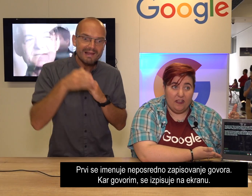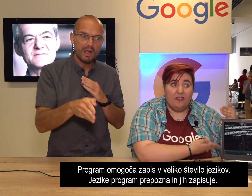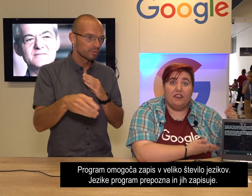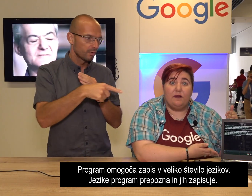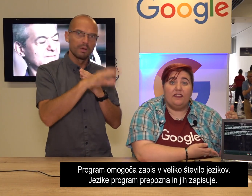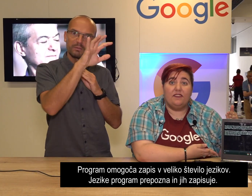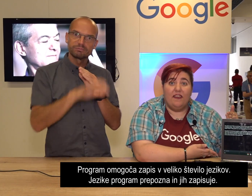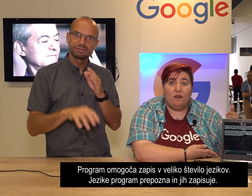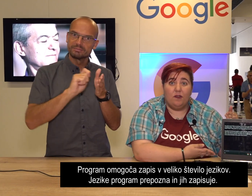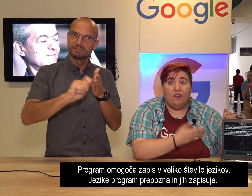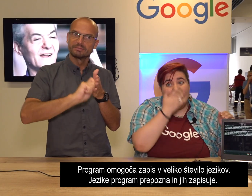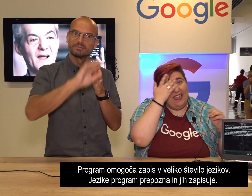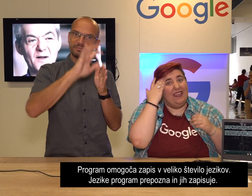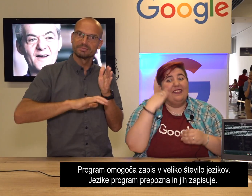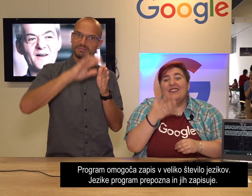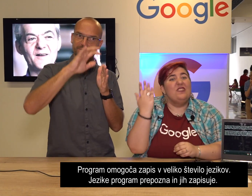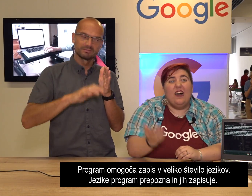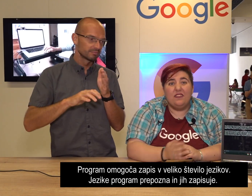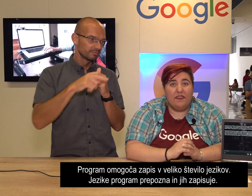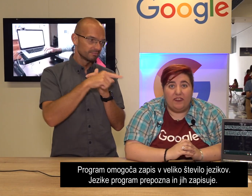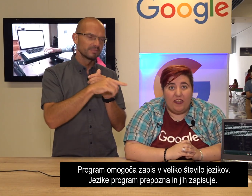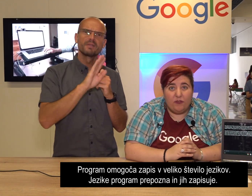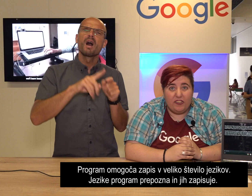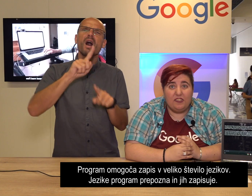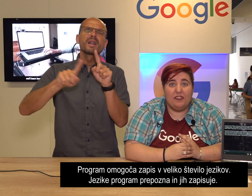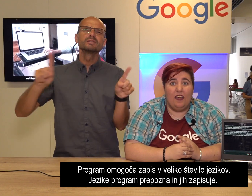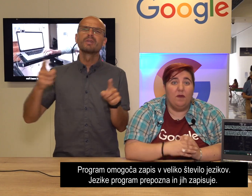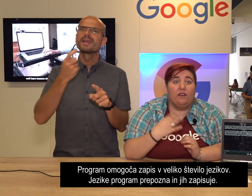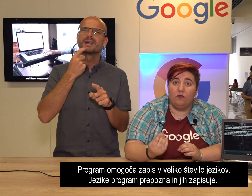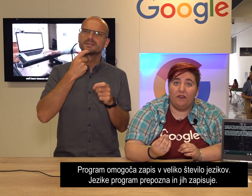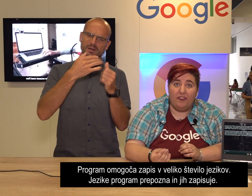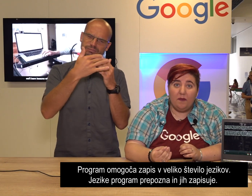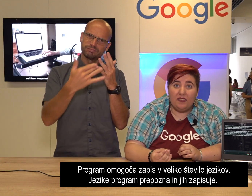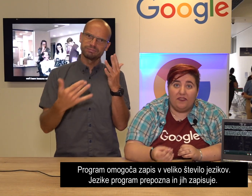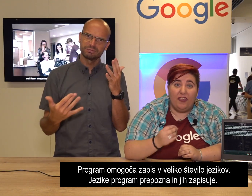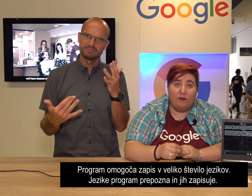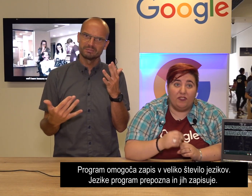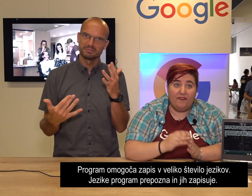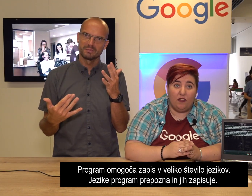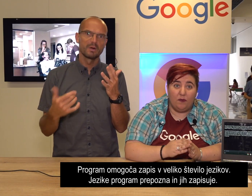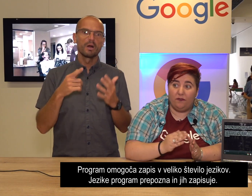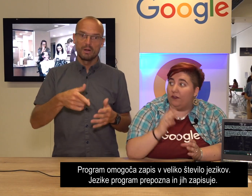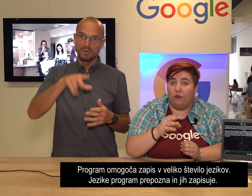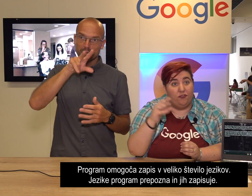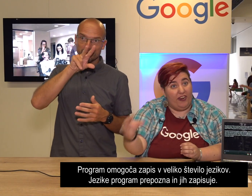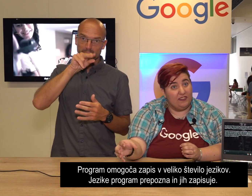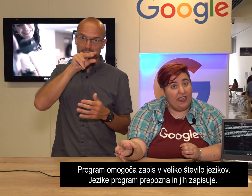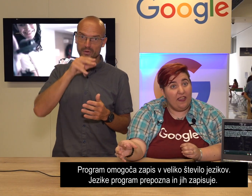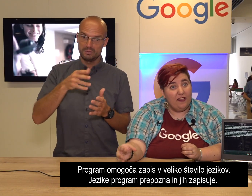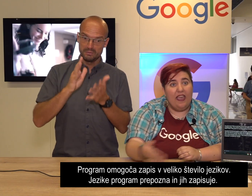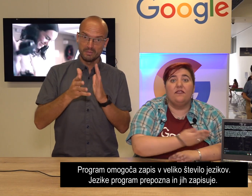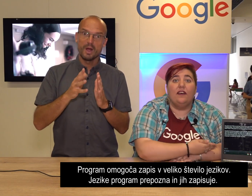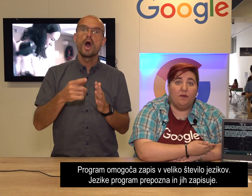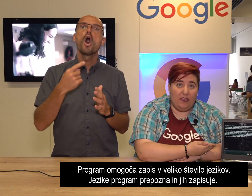screen. This product is available in tons of different languages. Our rule of thumb is if a language is available for Google